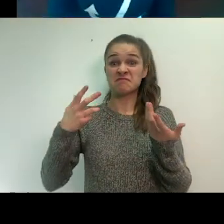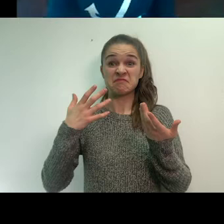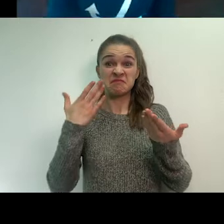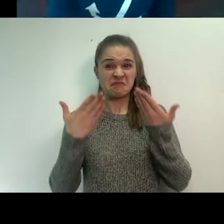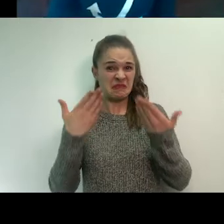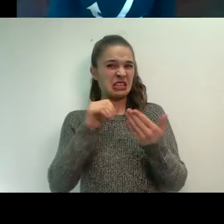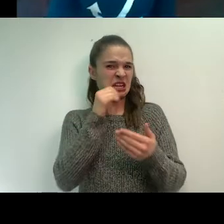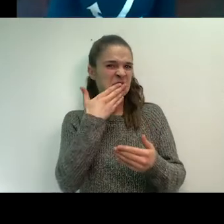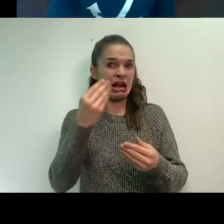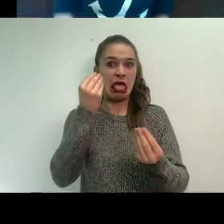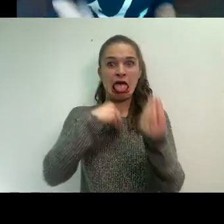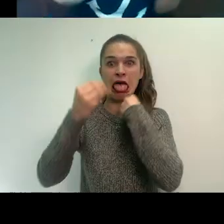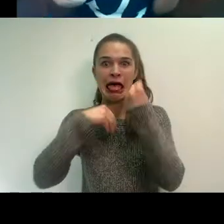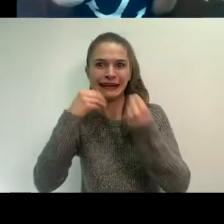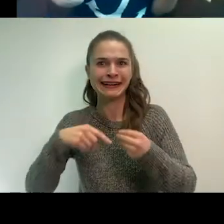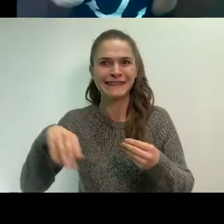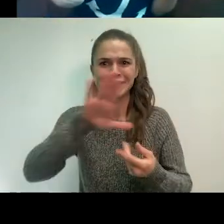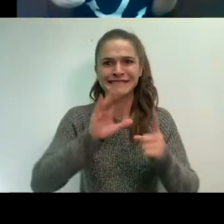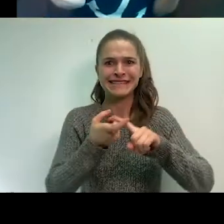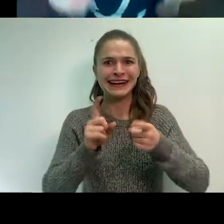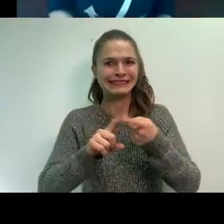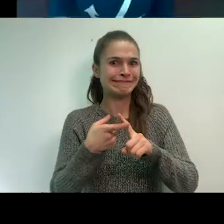to eat your friends.